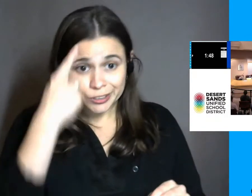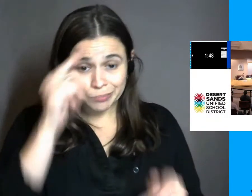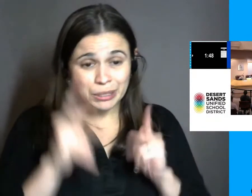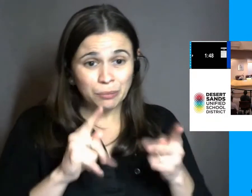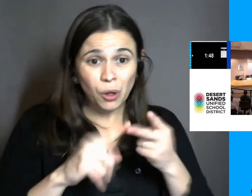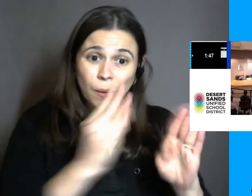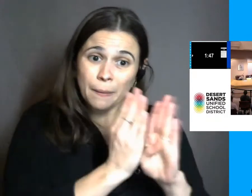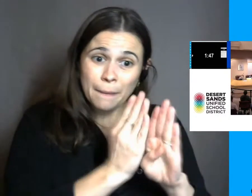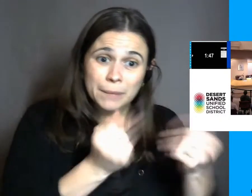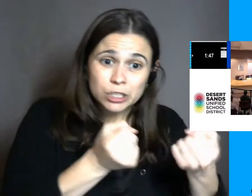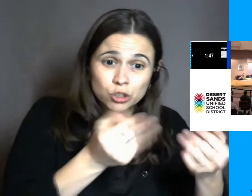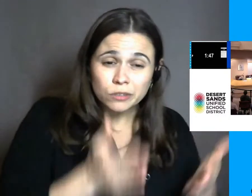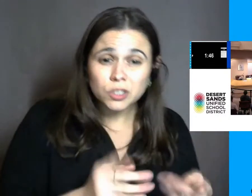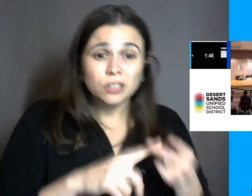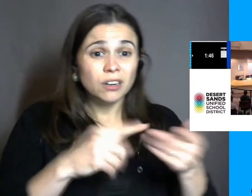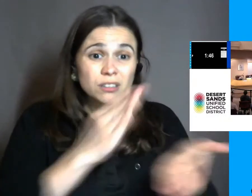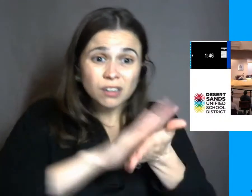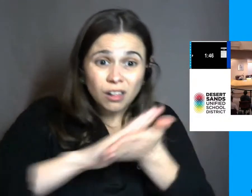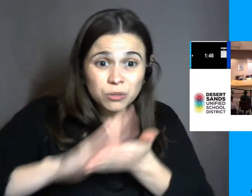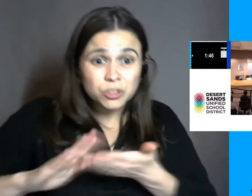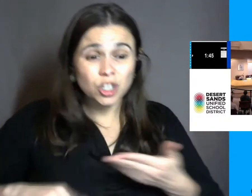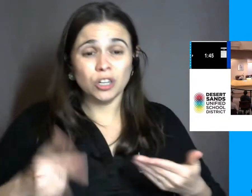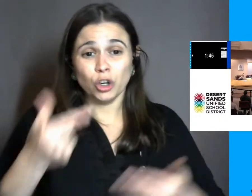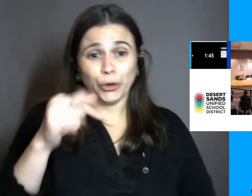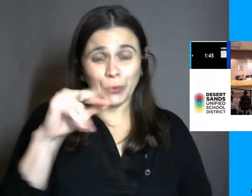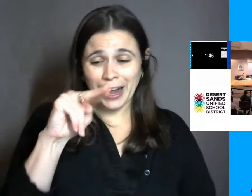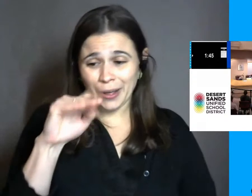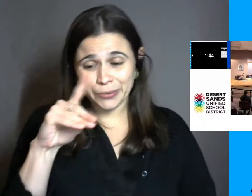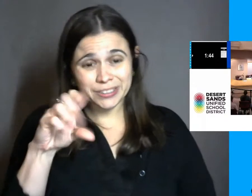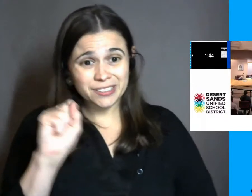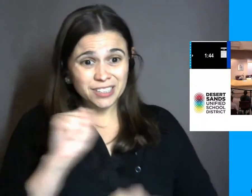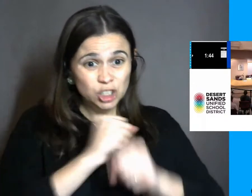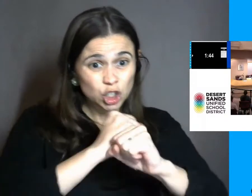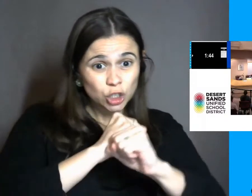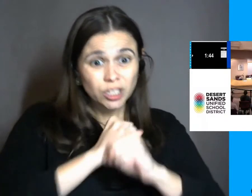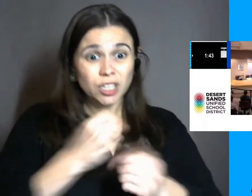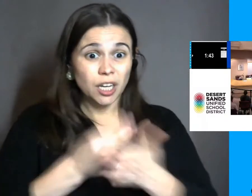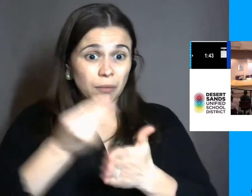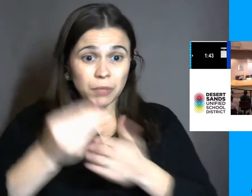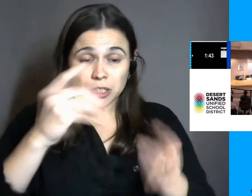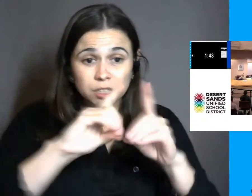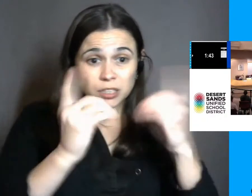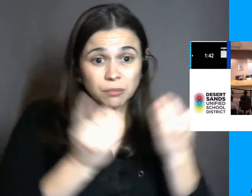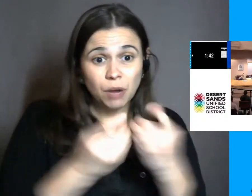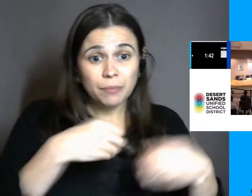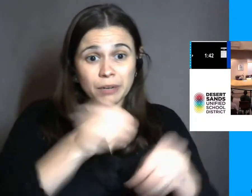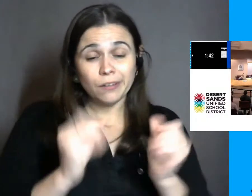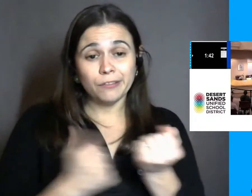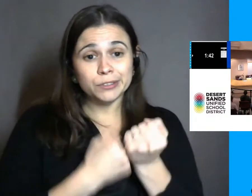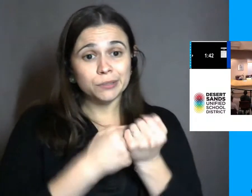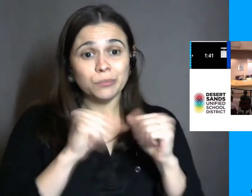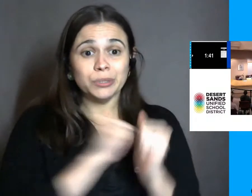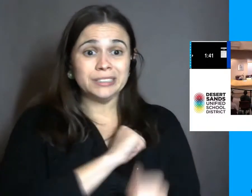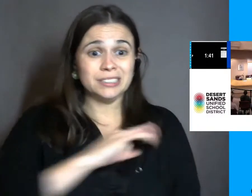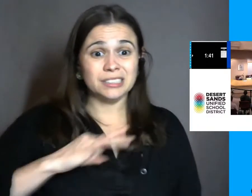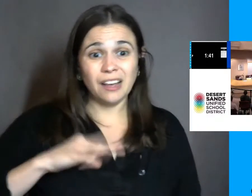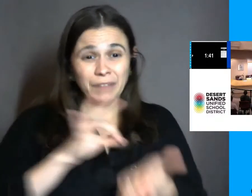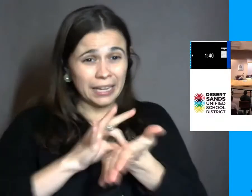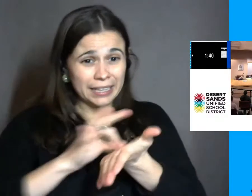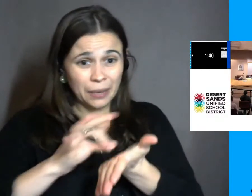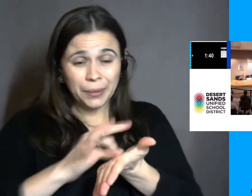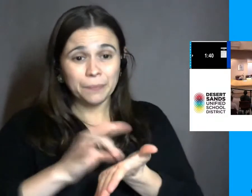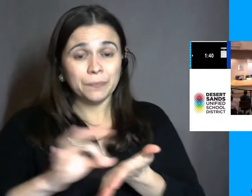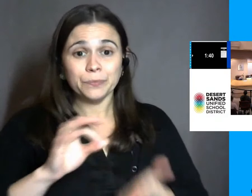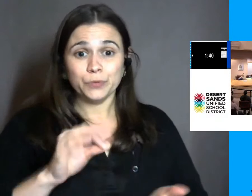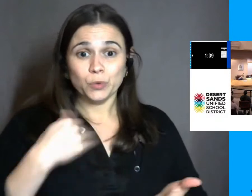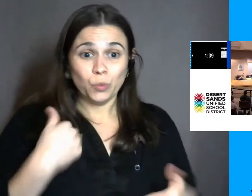we are custodians, grounds, security, purchasing department, office support staff, accounting. We are